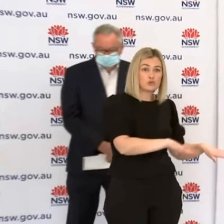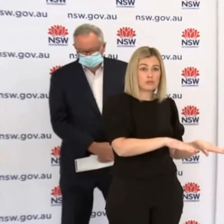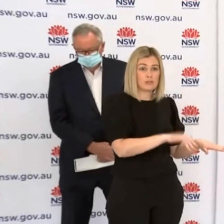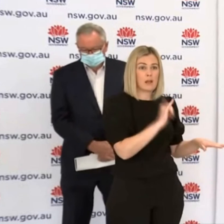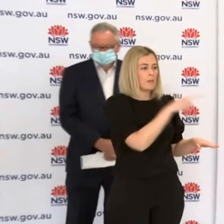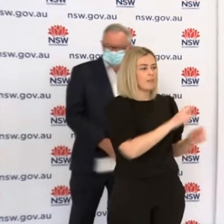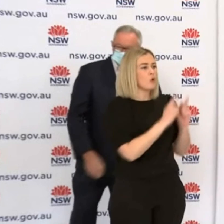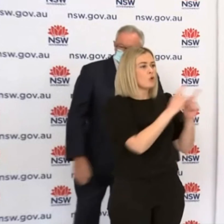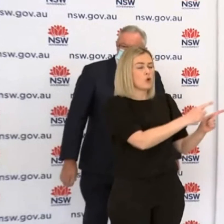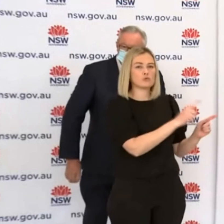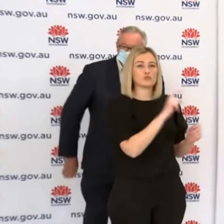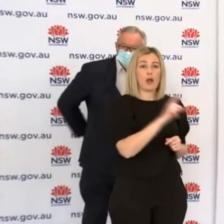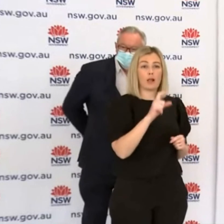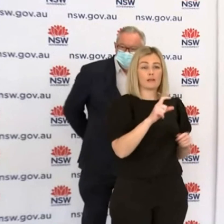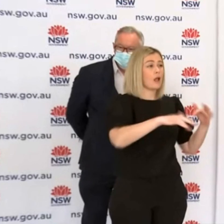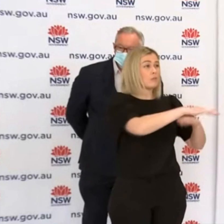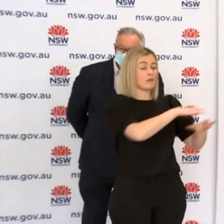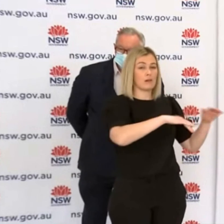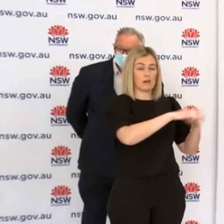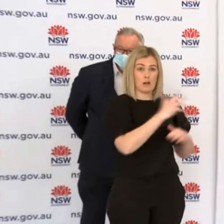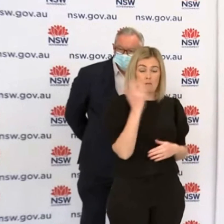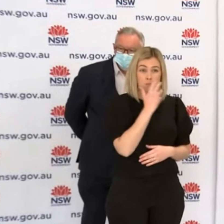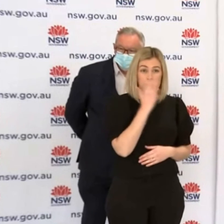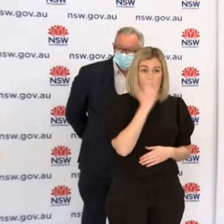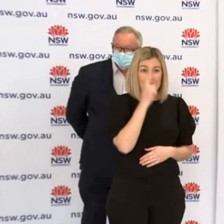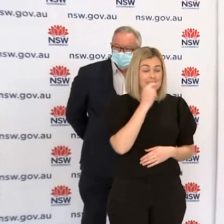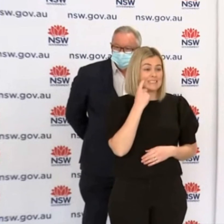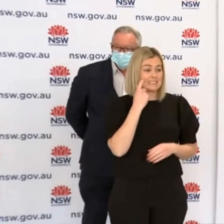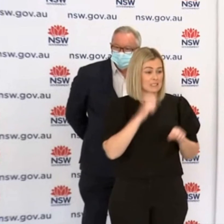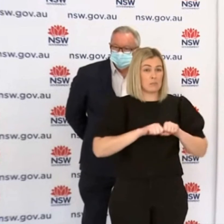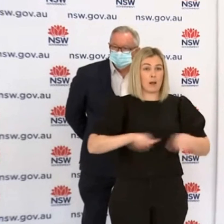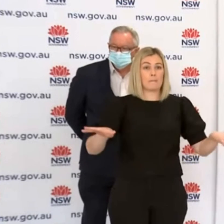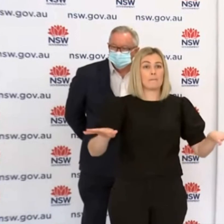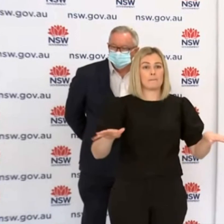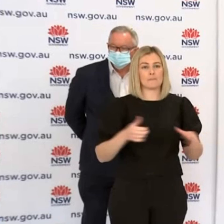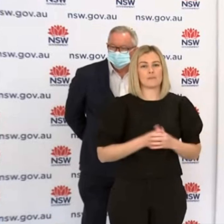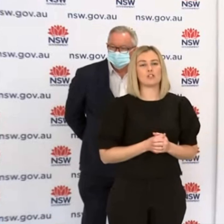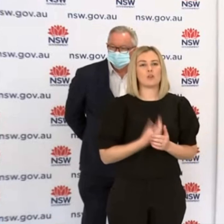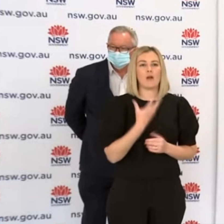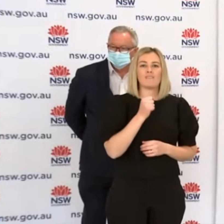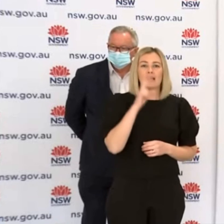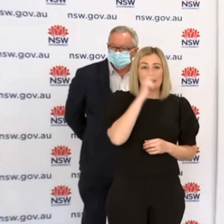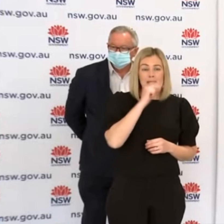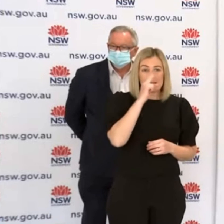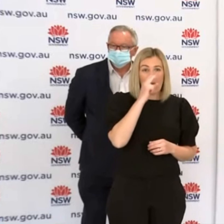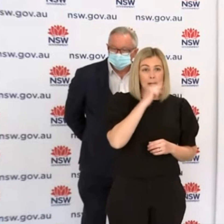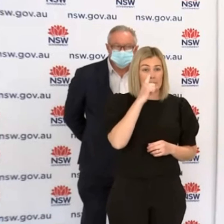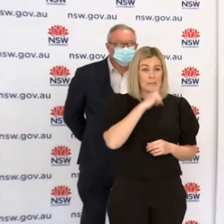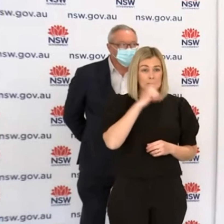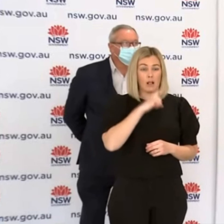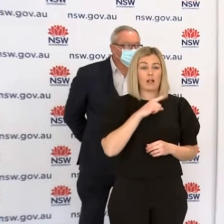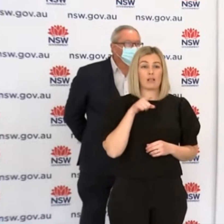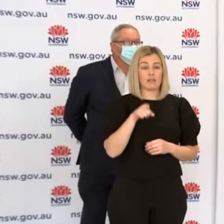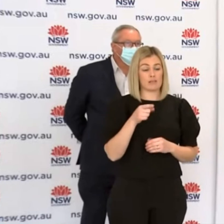this transmission. So you can we're seeing younger people, younger adults driving the epidemic in many ways